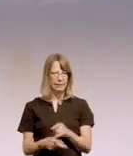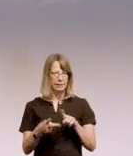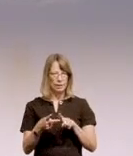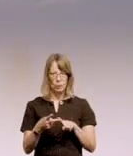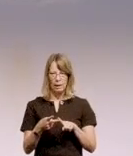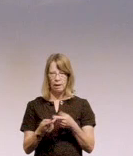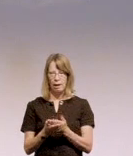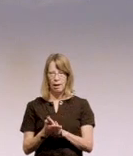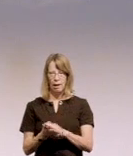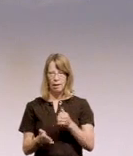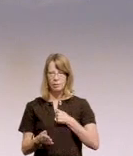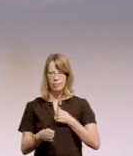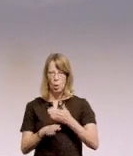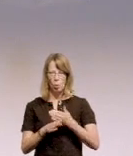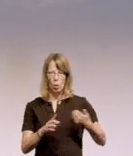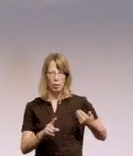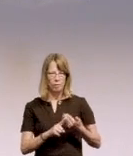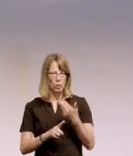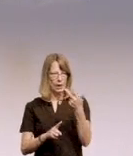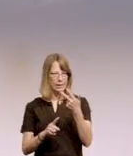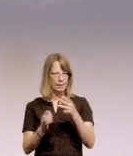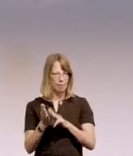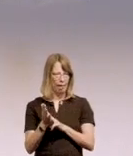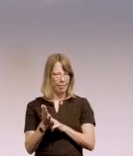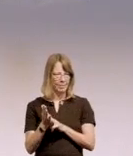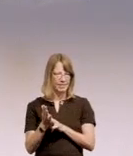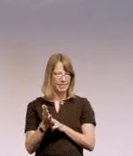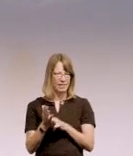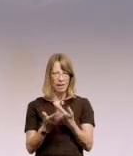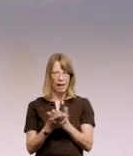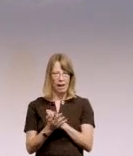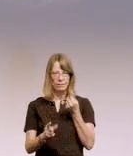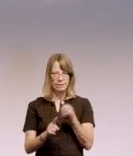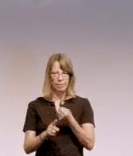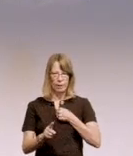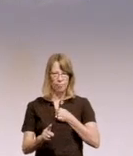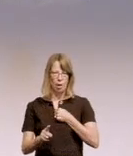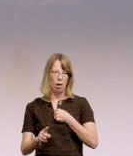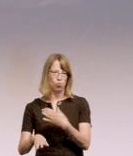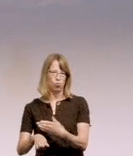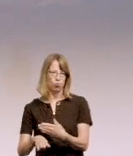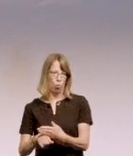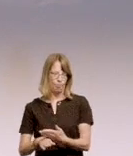is, how has my work over the last 18 months with the NDIA influenced that? Because it certainly has.